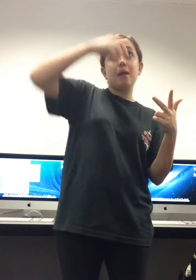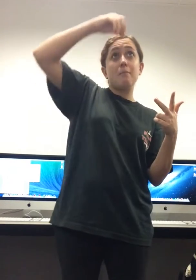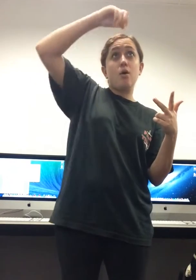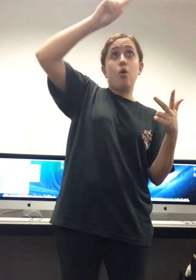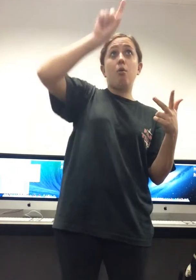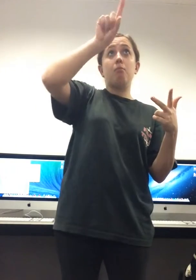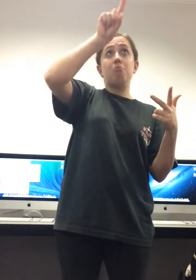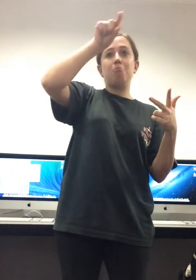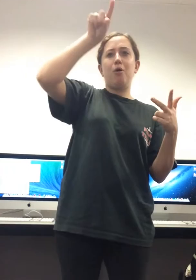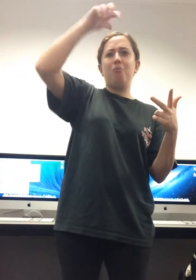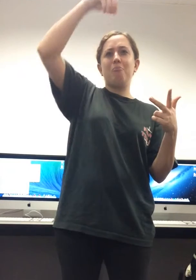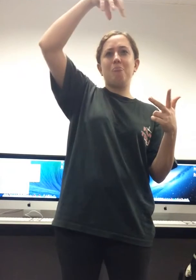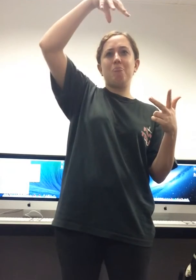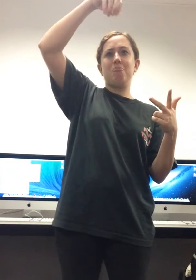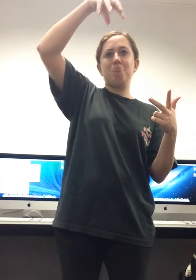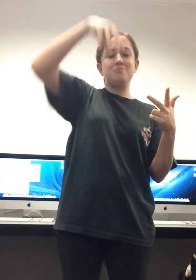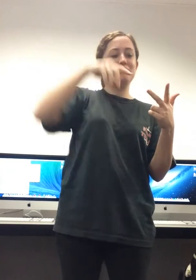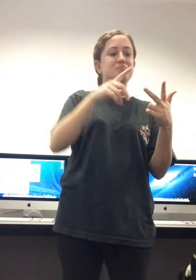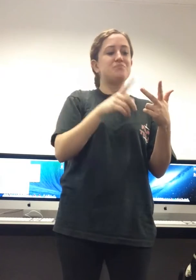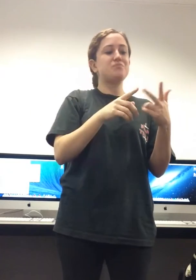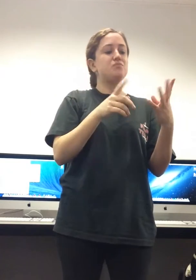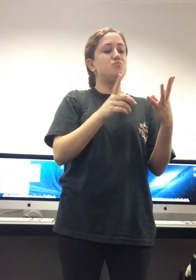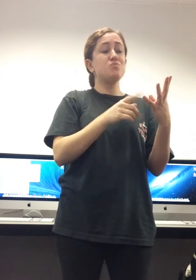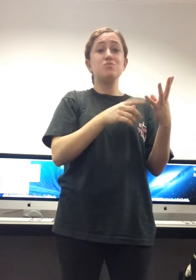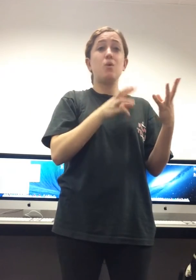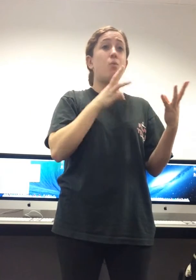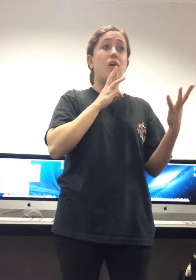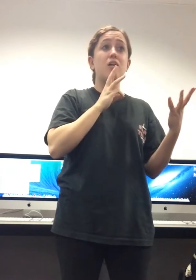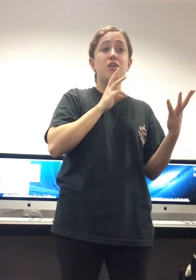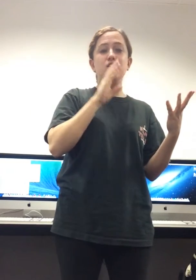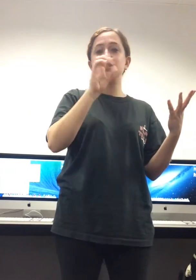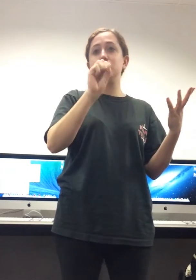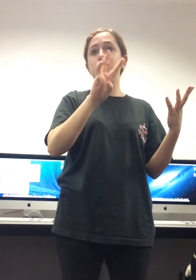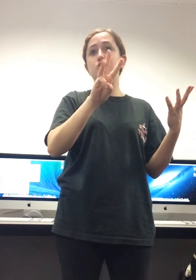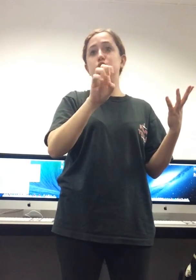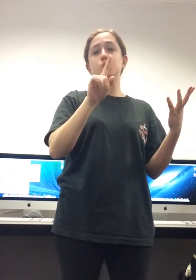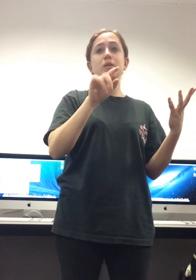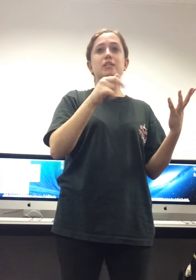water and sewage for cities, public transportation,